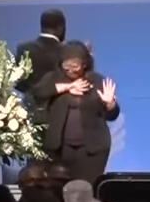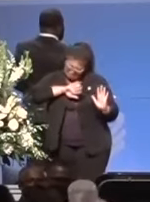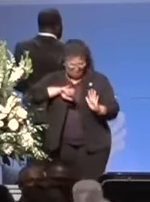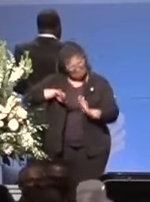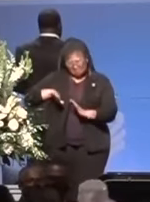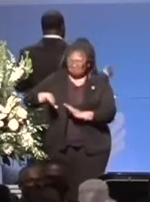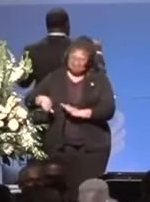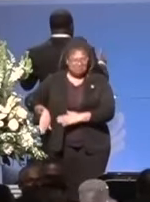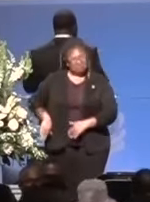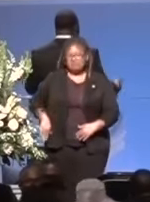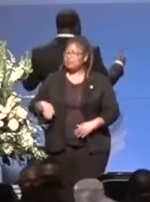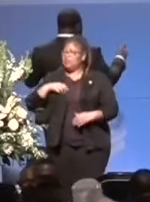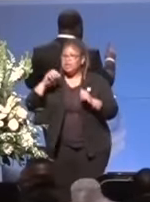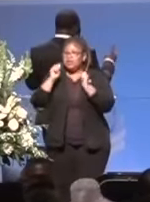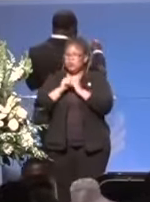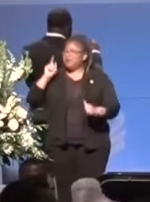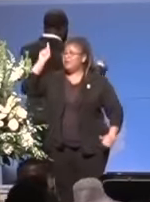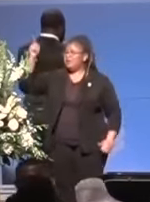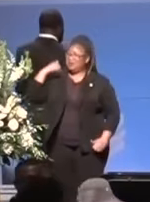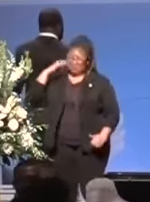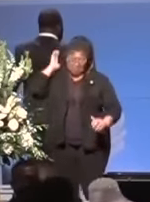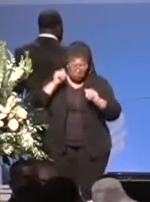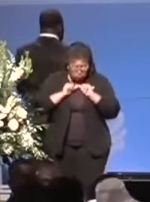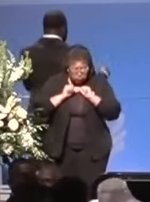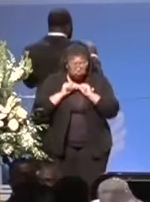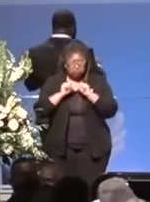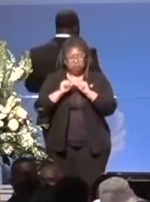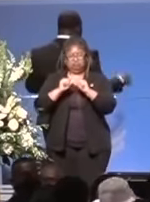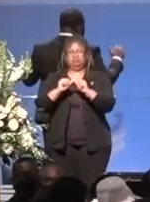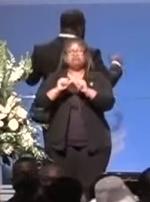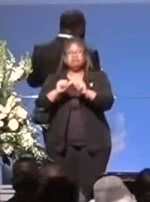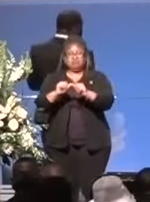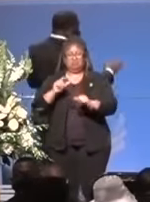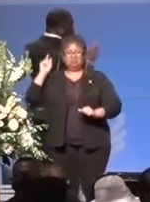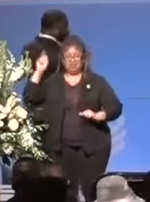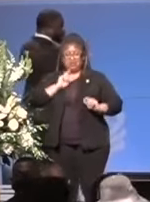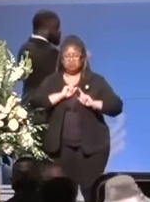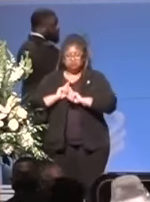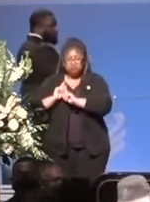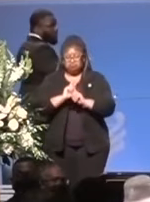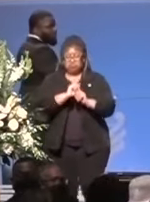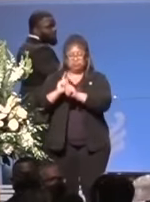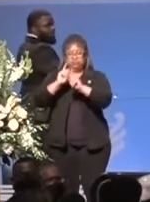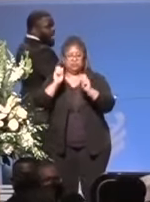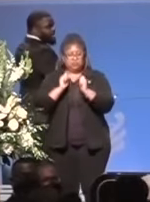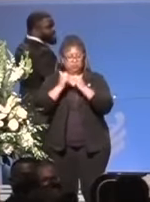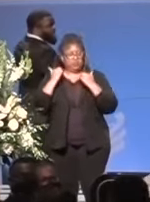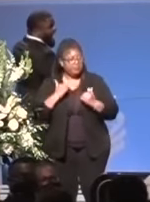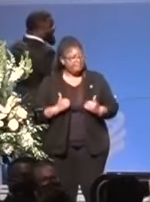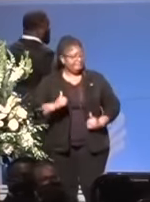stray. Can I get away? He's children.